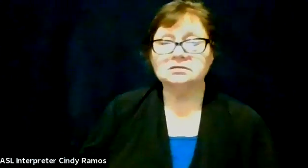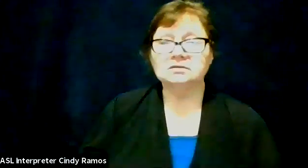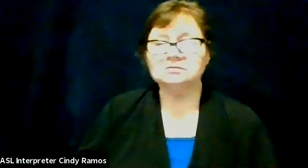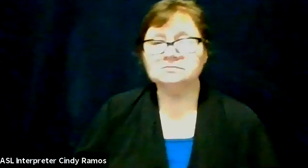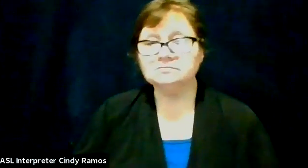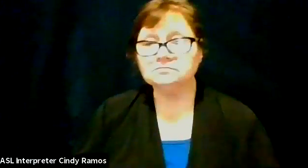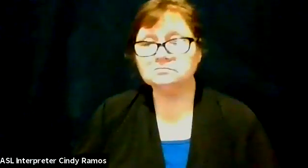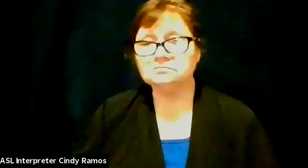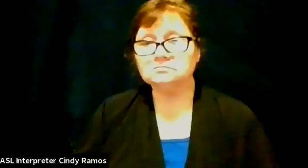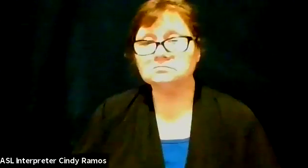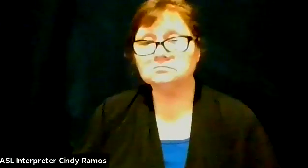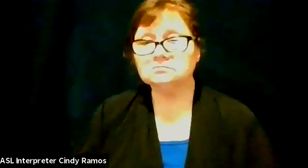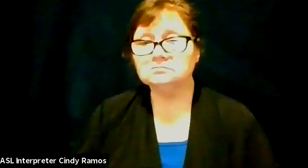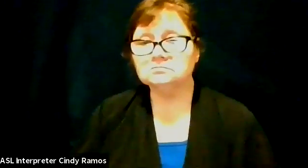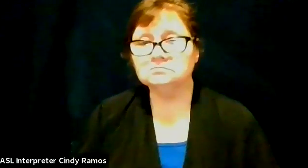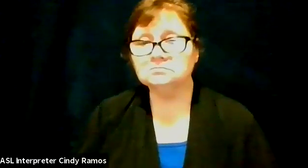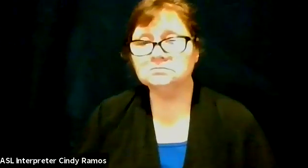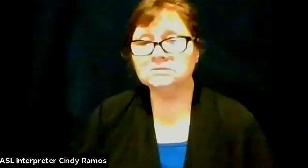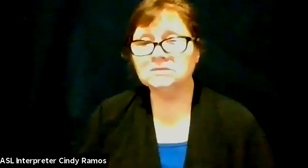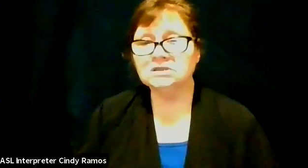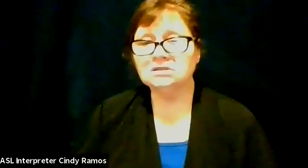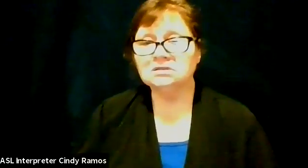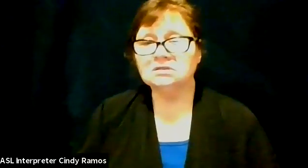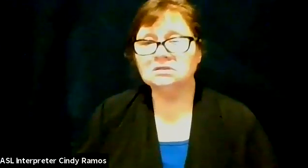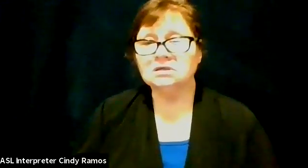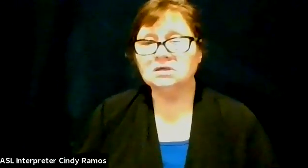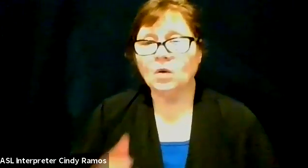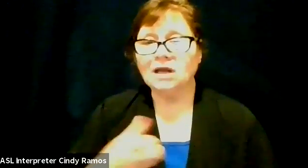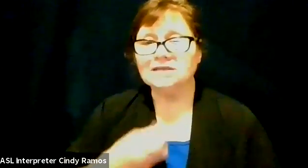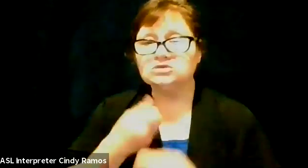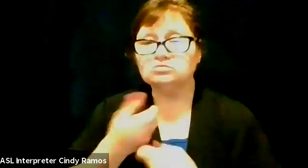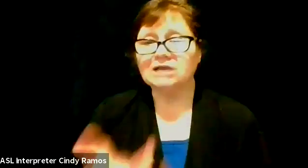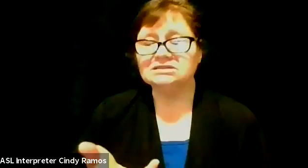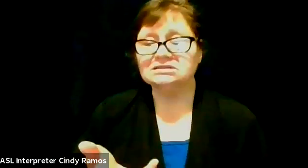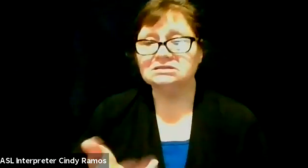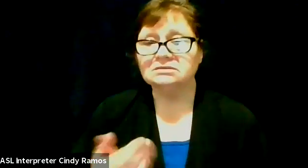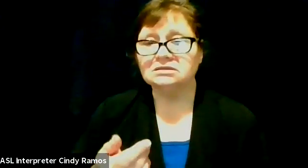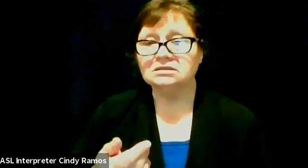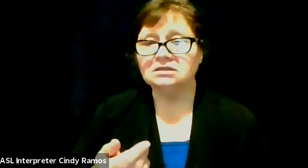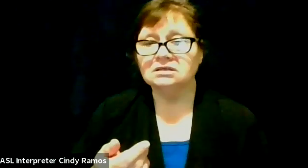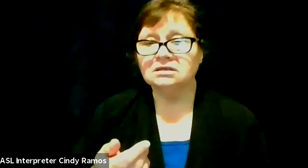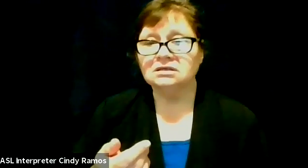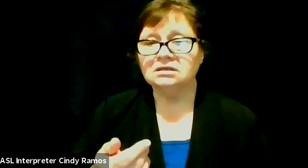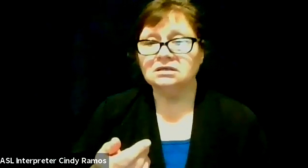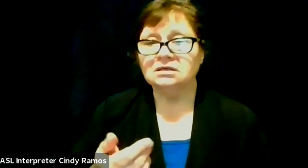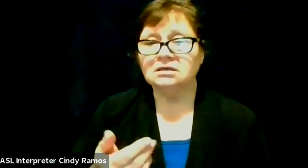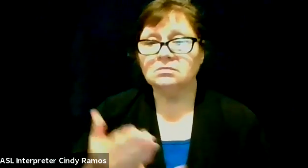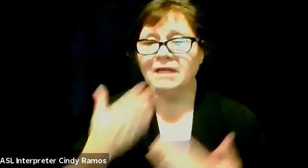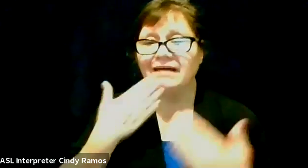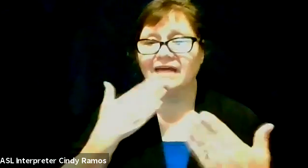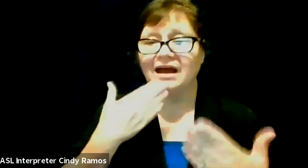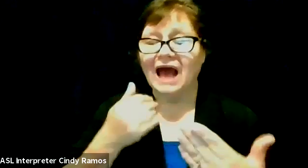I just want to express my sincere appreciation and gratitude to the Vice Chair for speaking